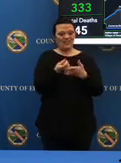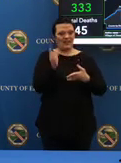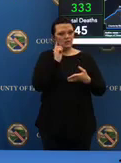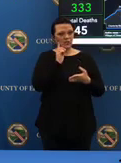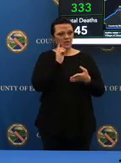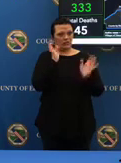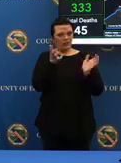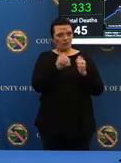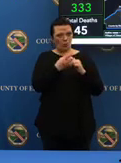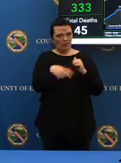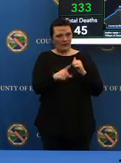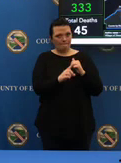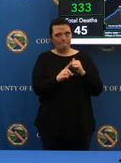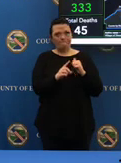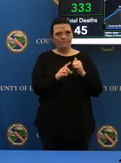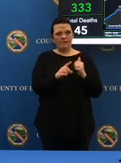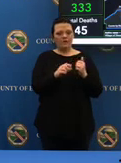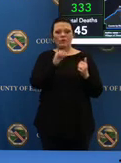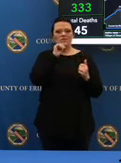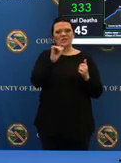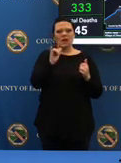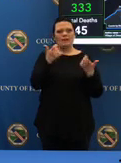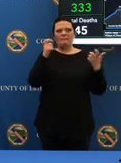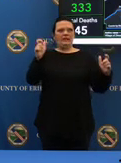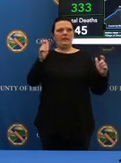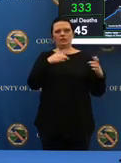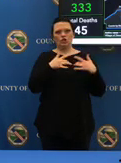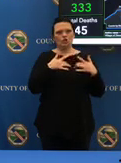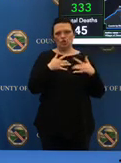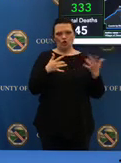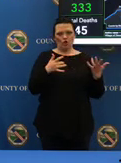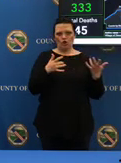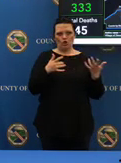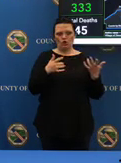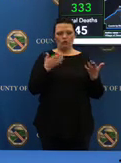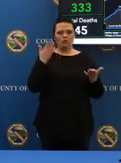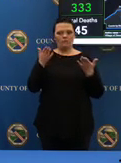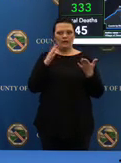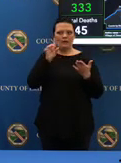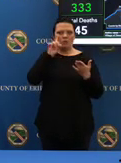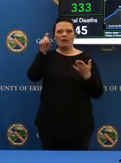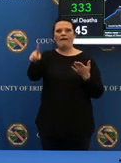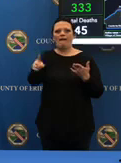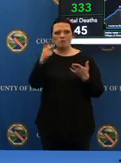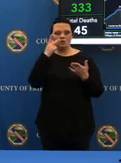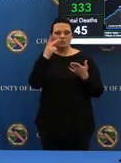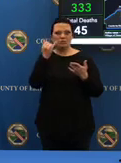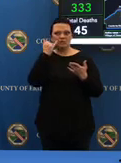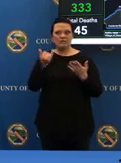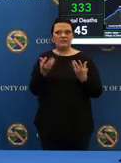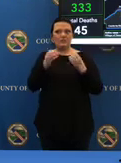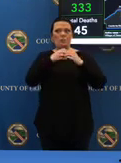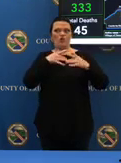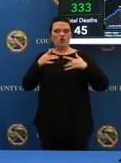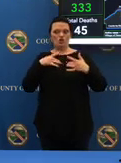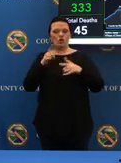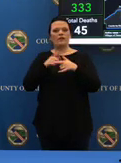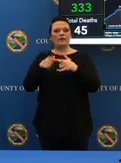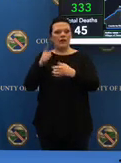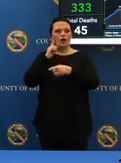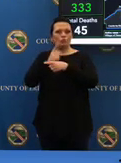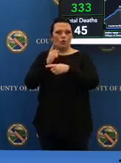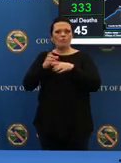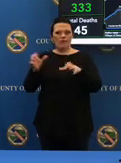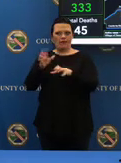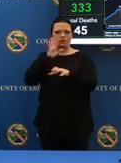them, it was less of a concern. I'll just have to find out if they think it's more of a concern, and if so, then appropriate action will have